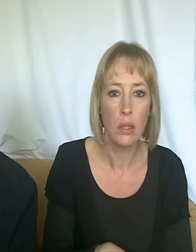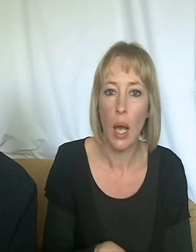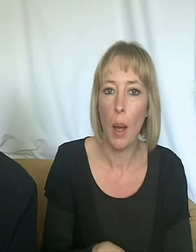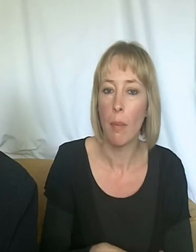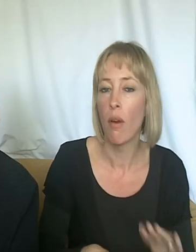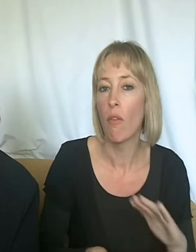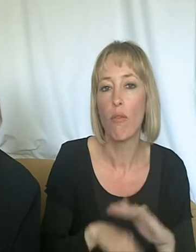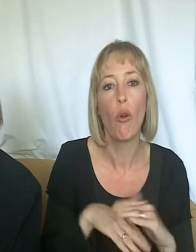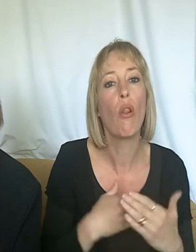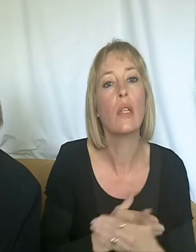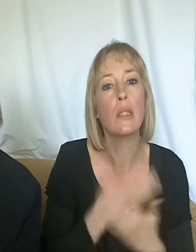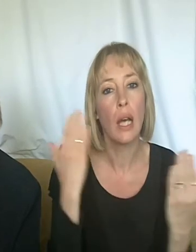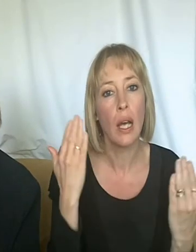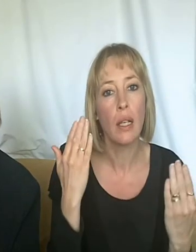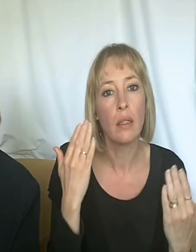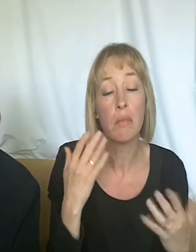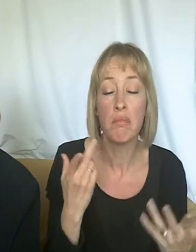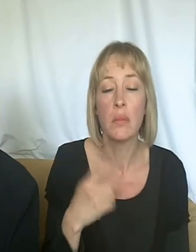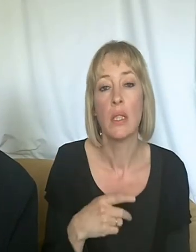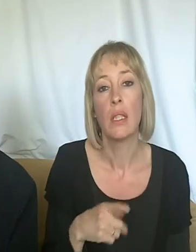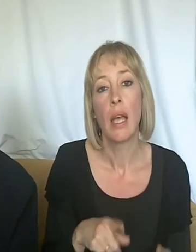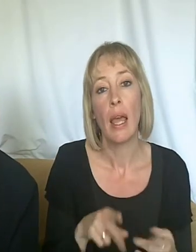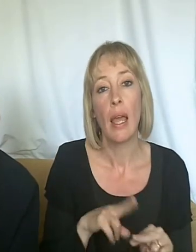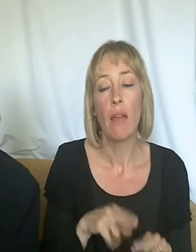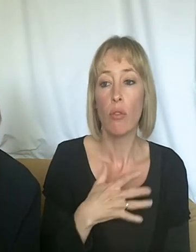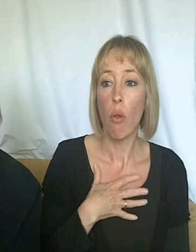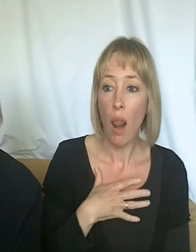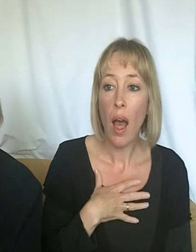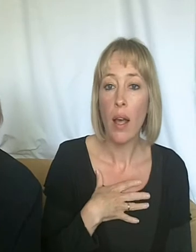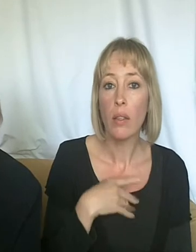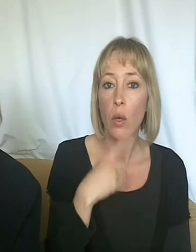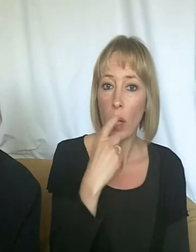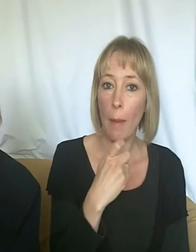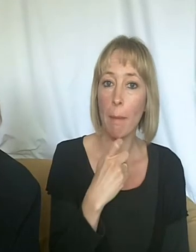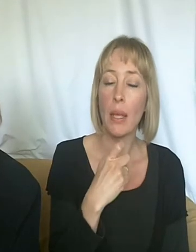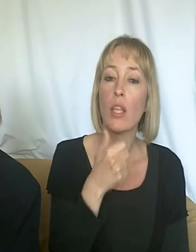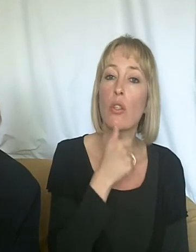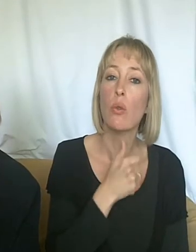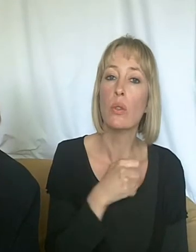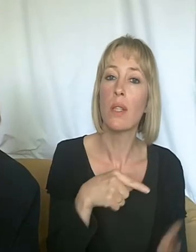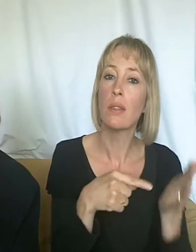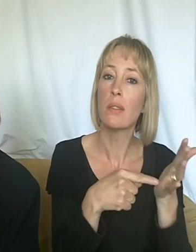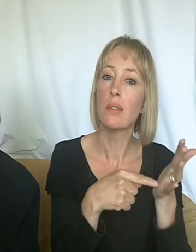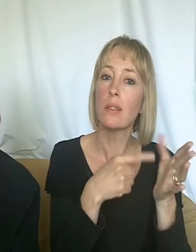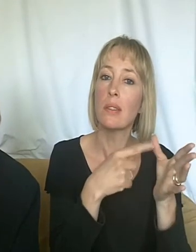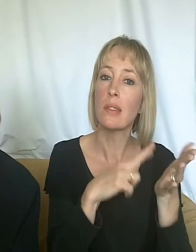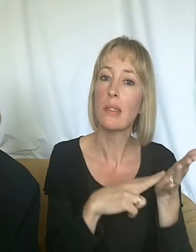day. And if you like, you can get something with a tank on